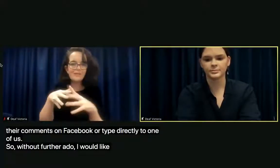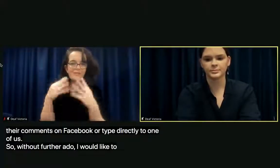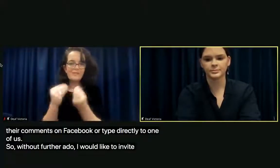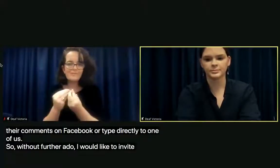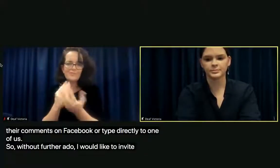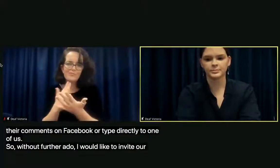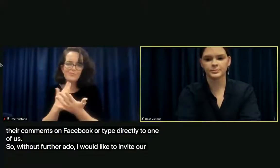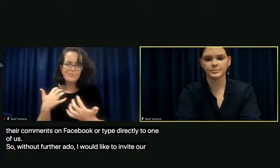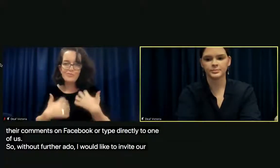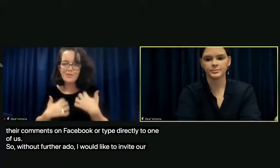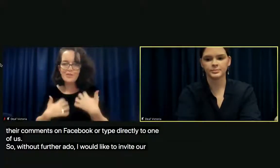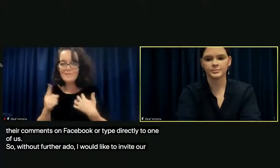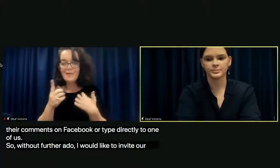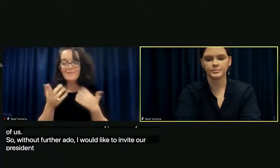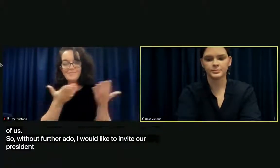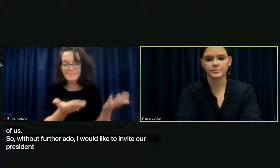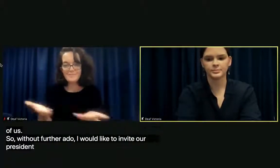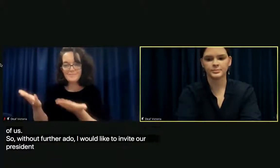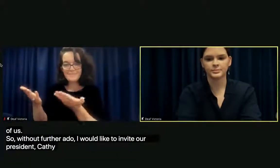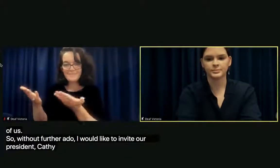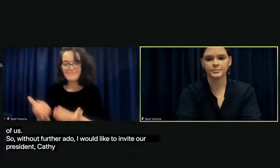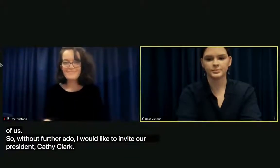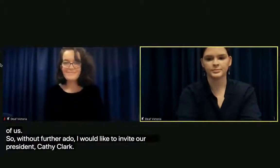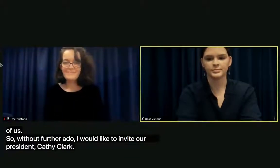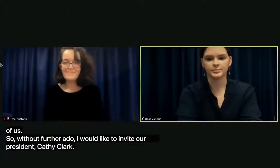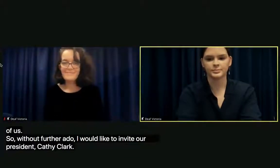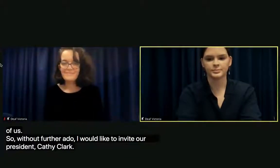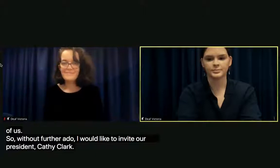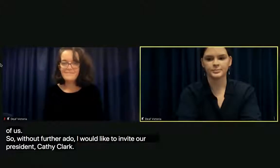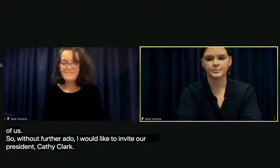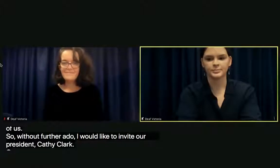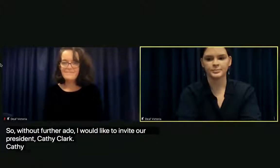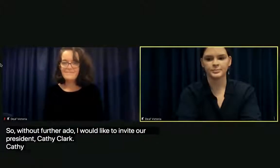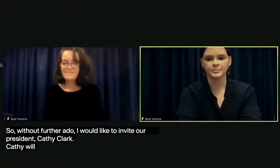Kathy will speak to the background of the project, so I'm very excited to see you. Over to you, Kathy.